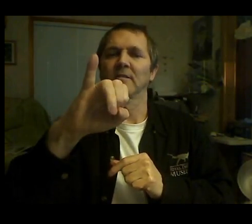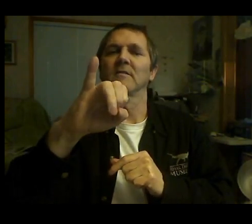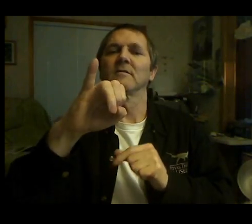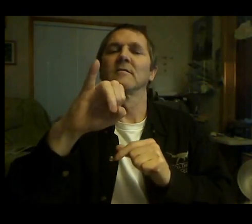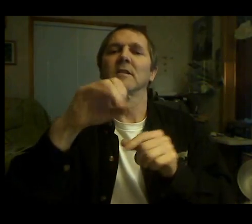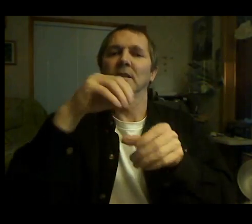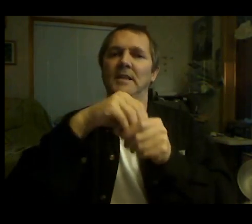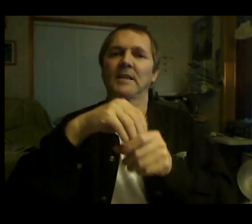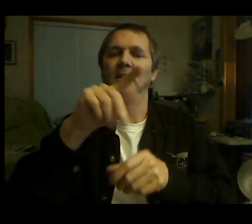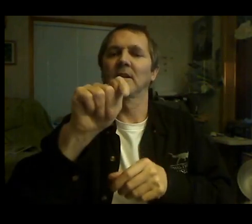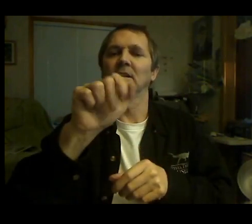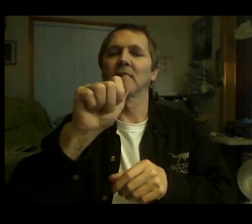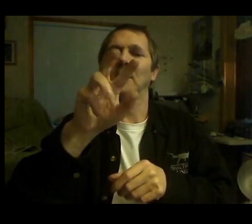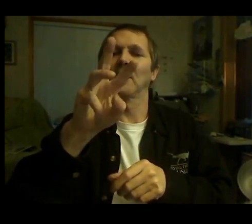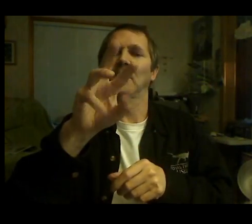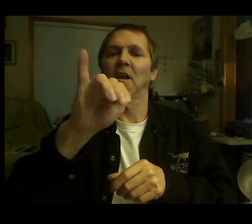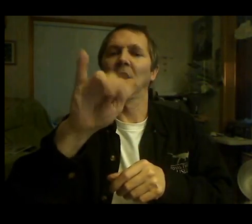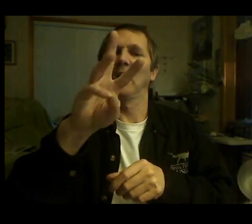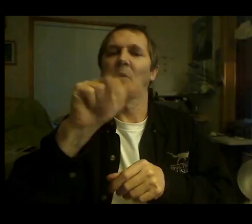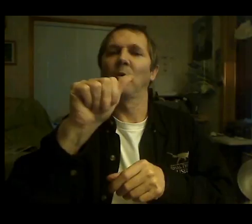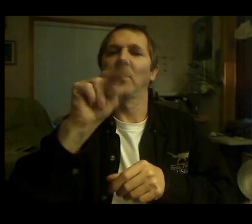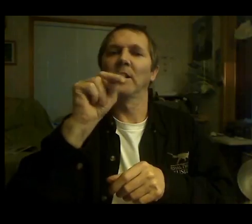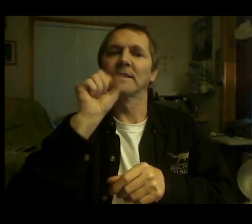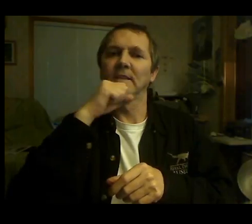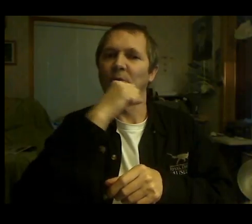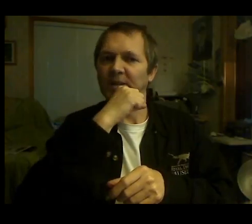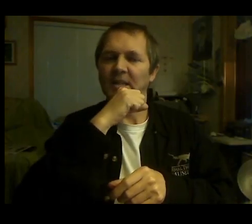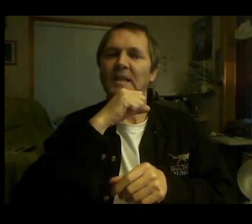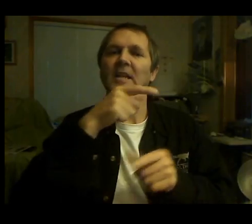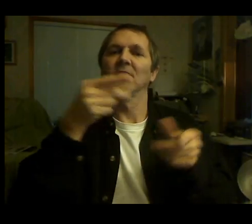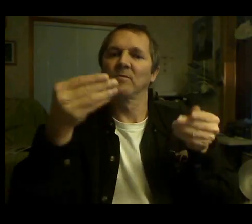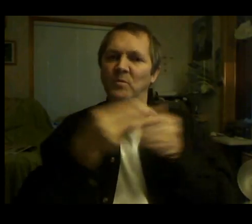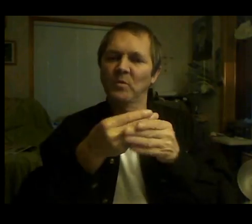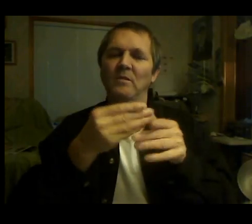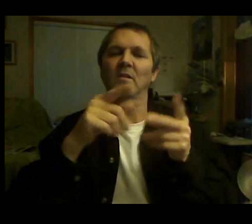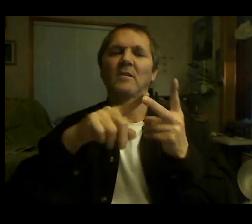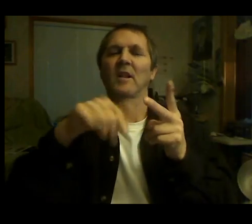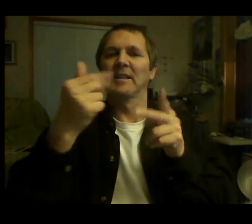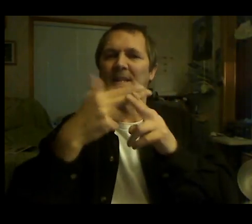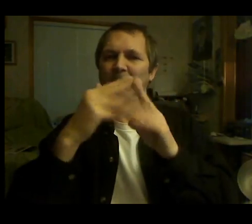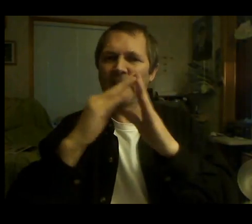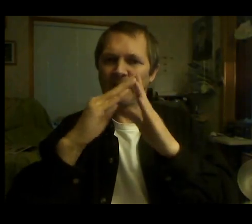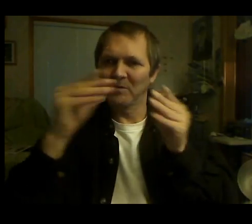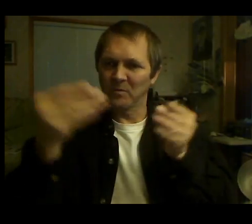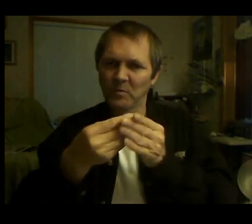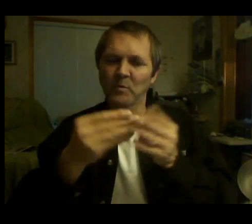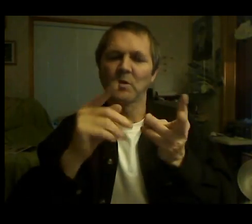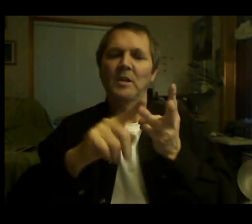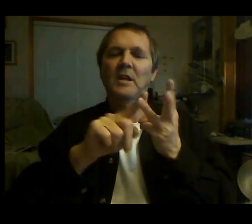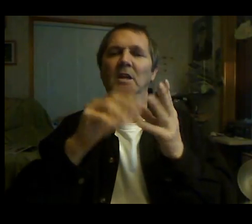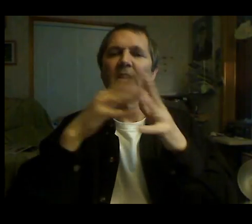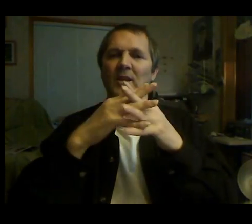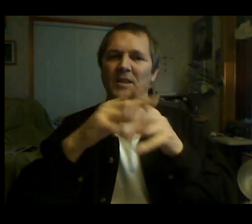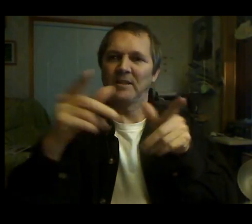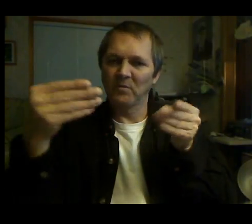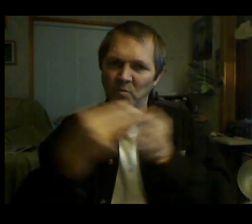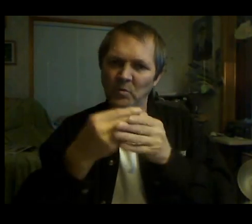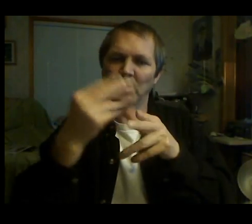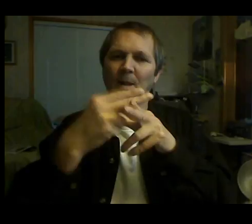But I just feel, you know, overall, that there is more of a homophobia. I've seen that